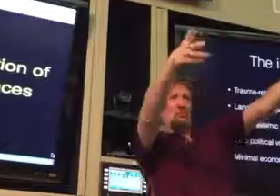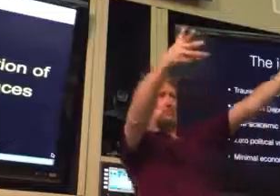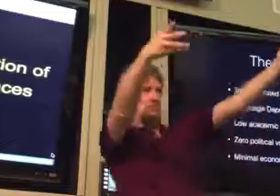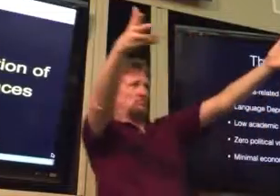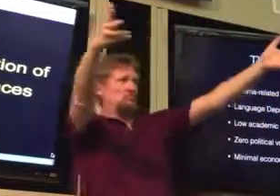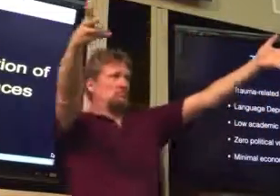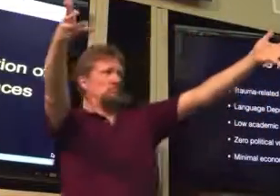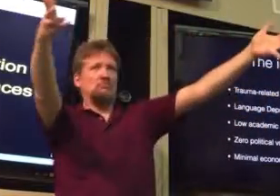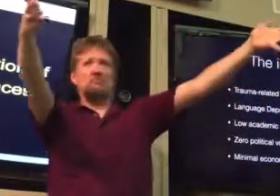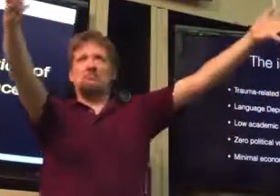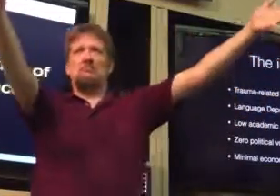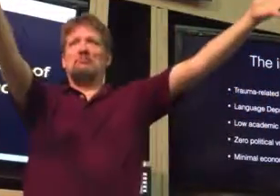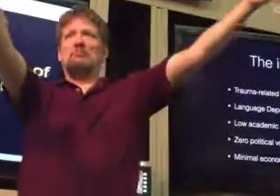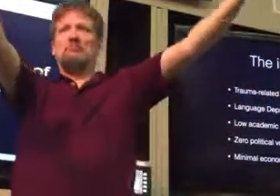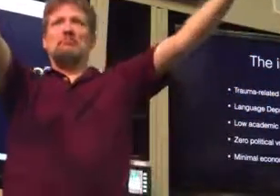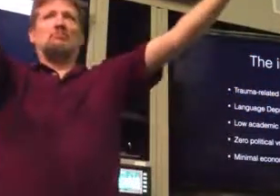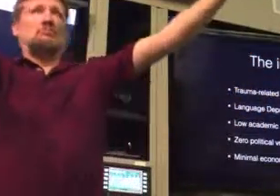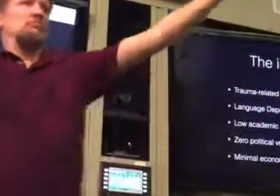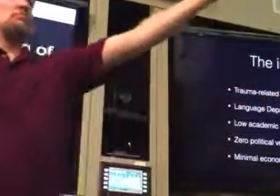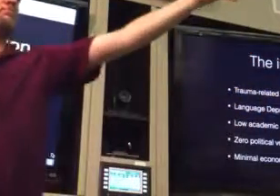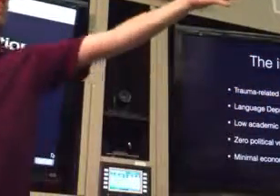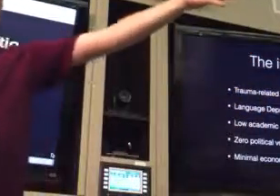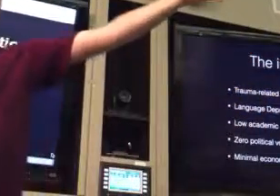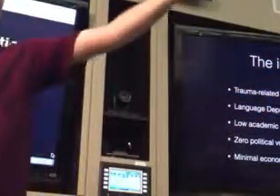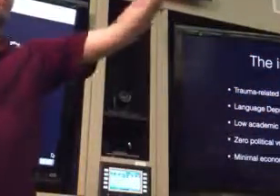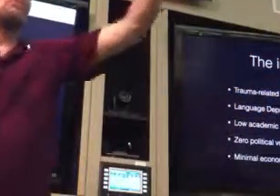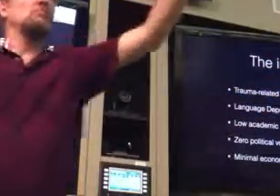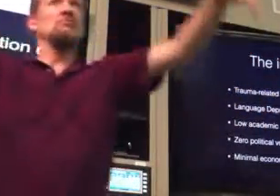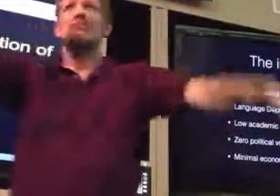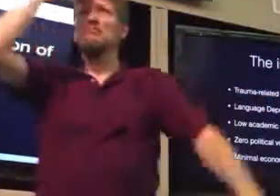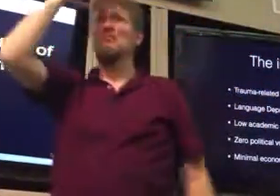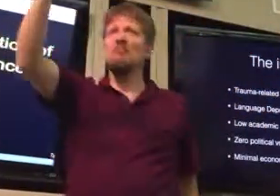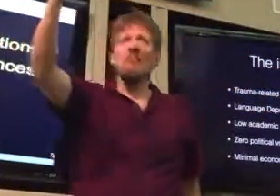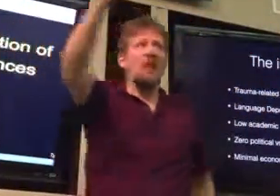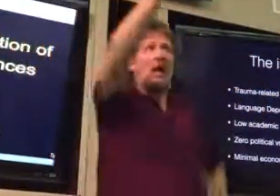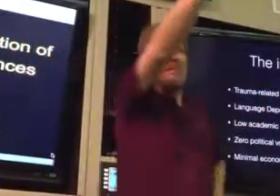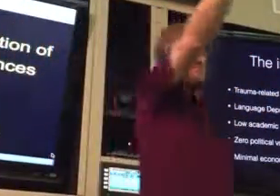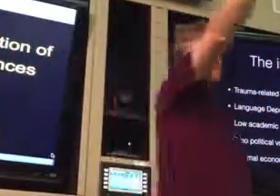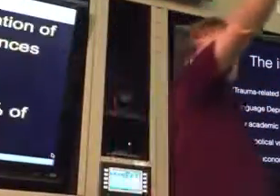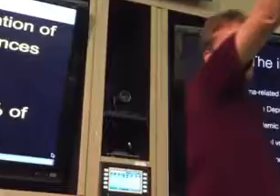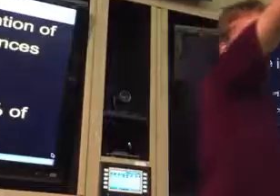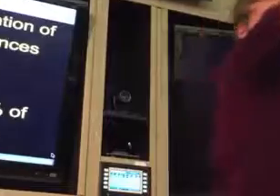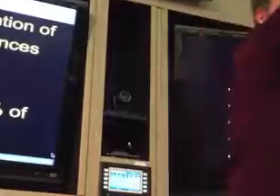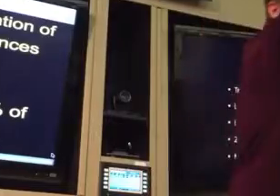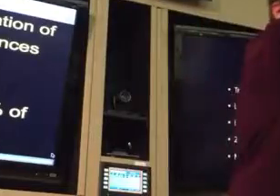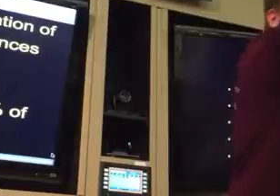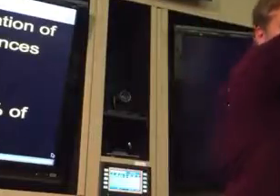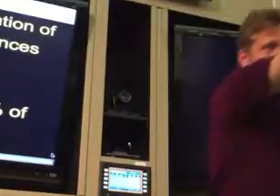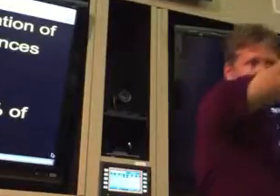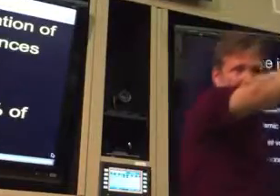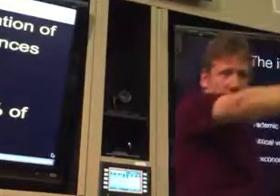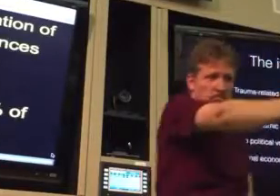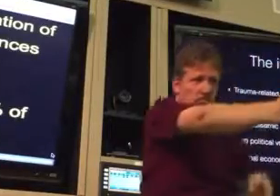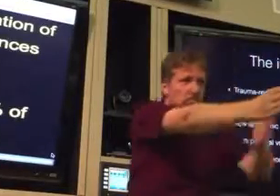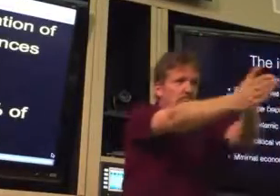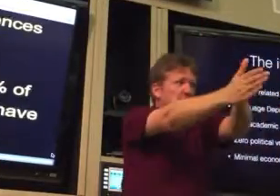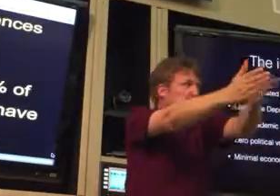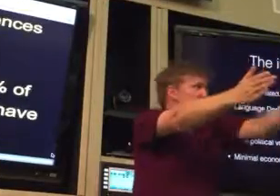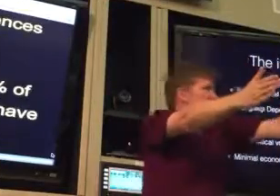there are 50% of the deaf community who have experienced that kind of trauma. Look at each other. We would just divide this